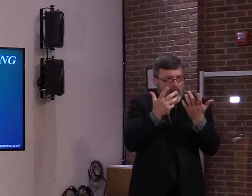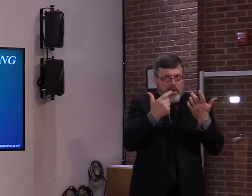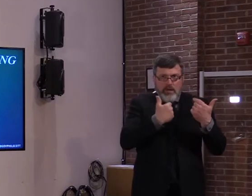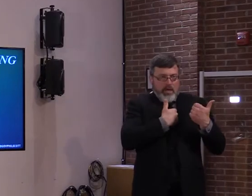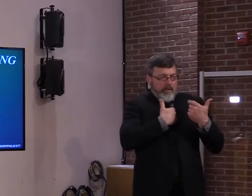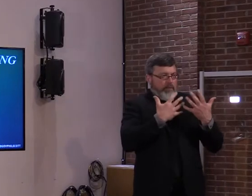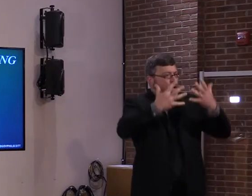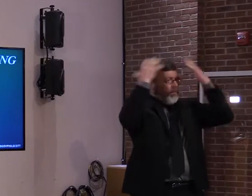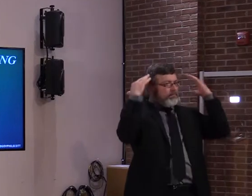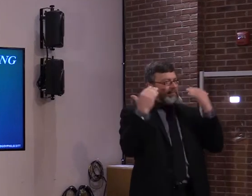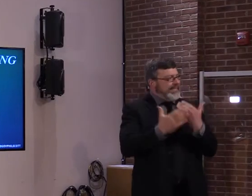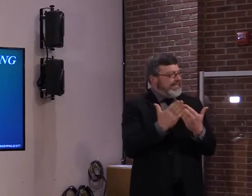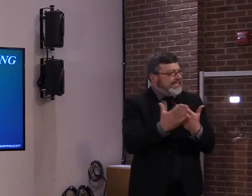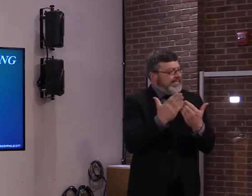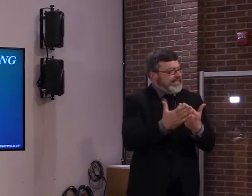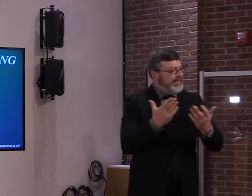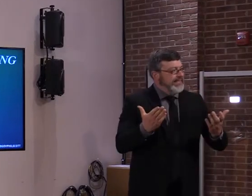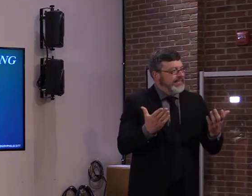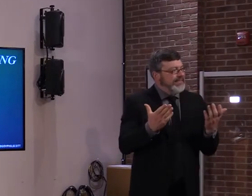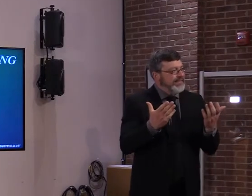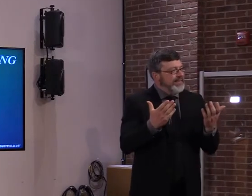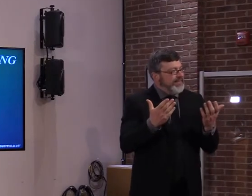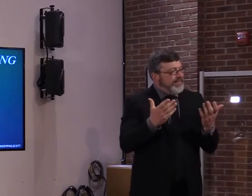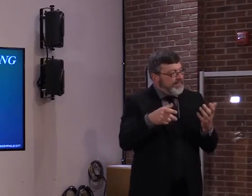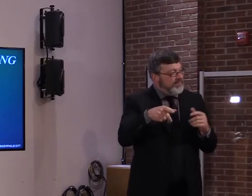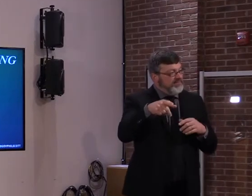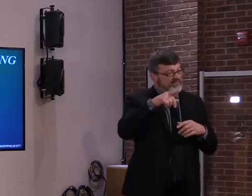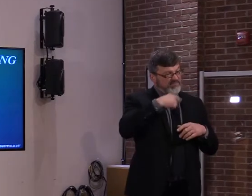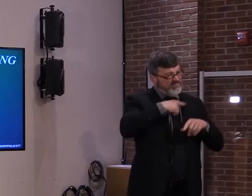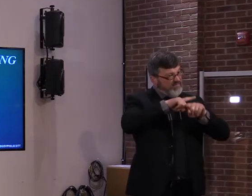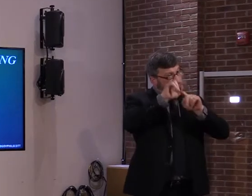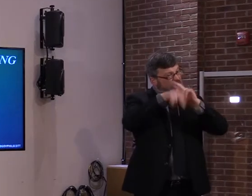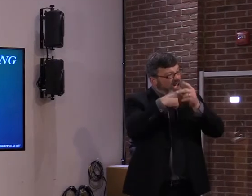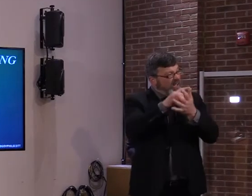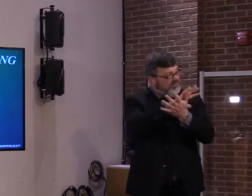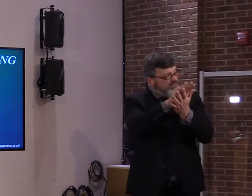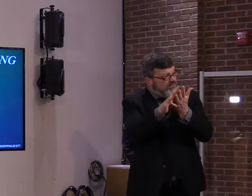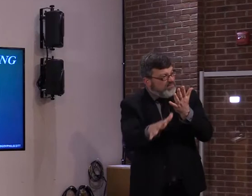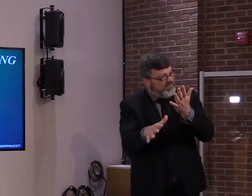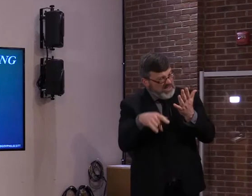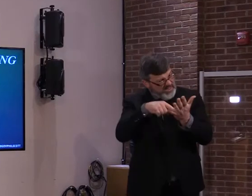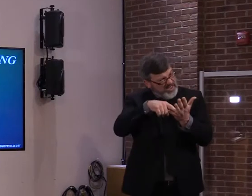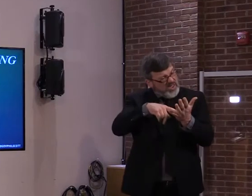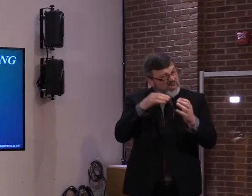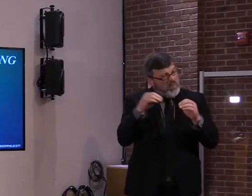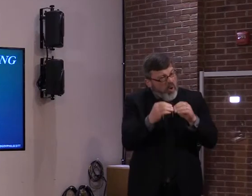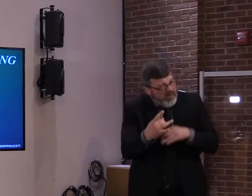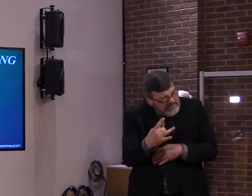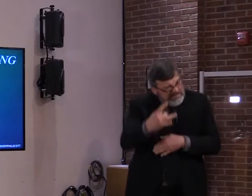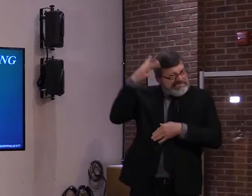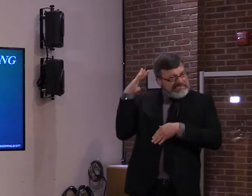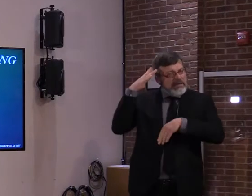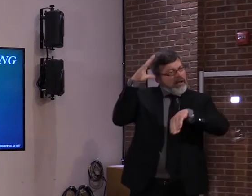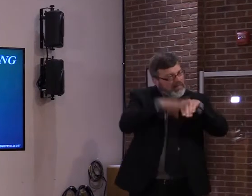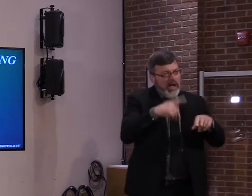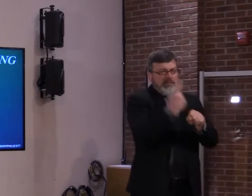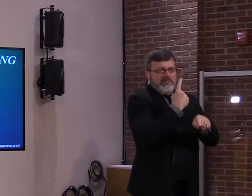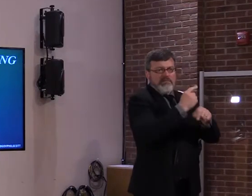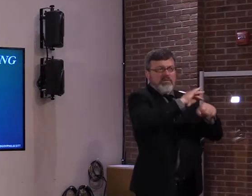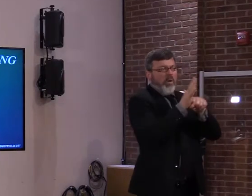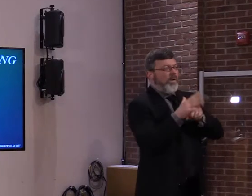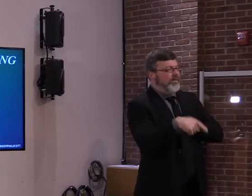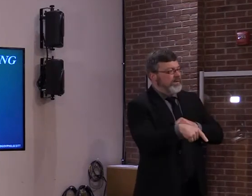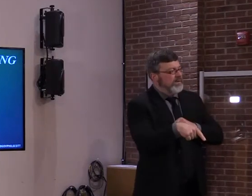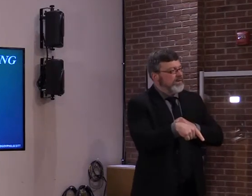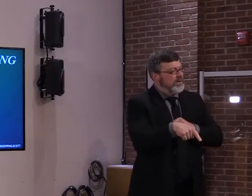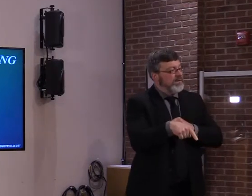are taking a significant toll among the unvaccinated. About 450,000 Vermonters